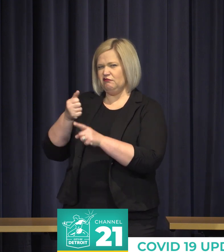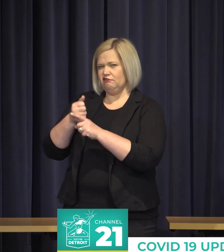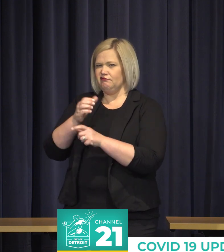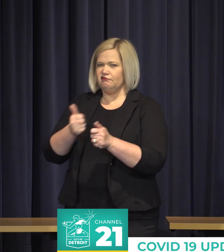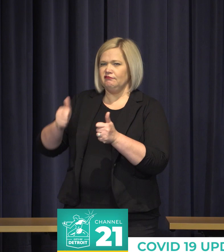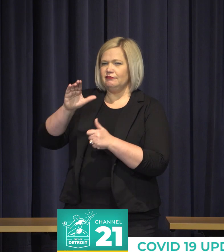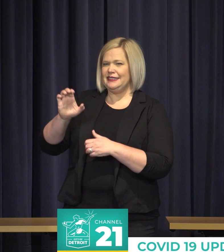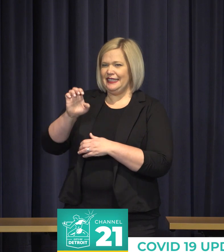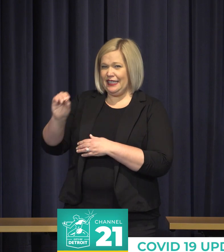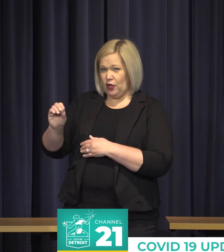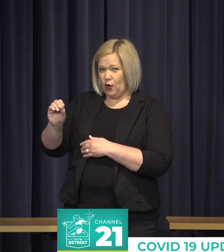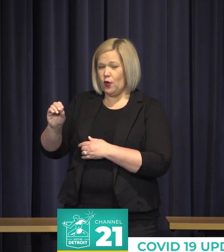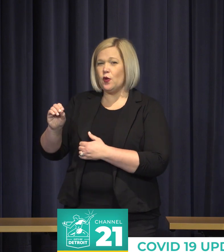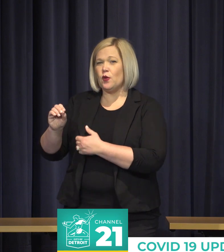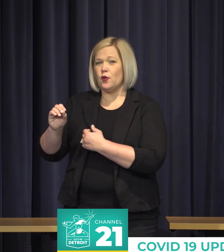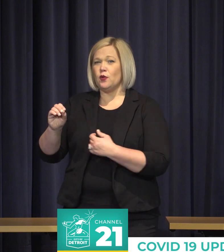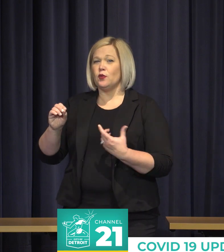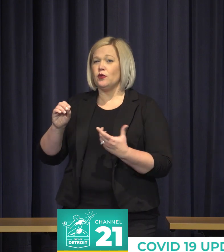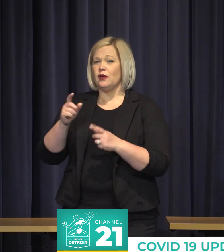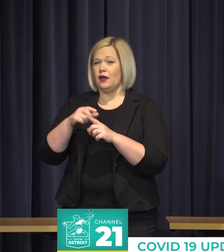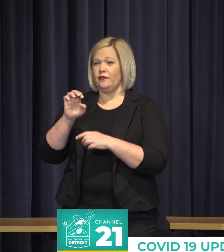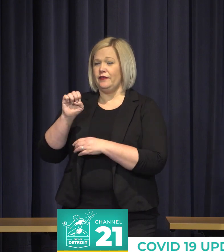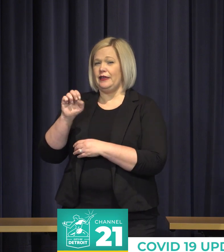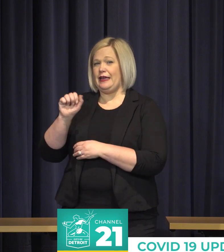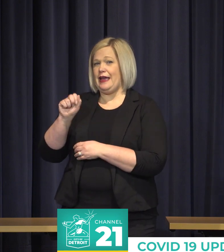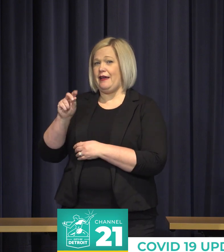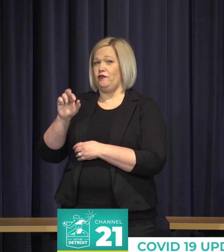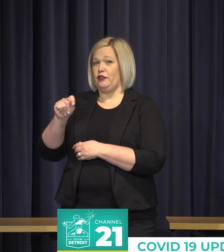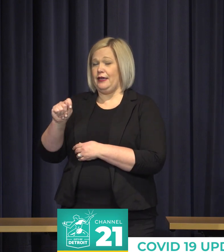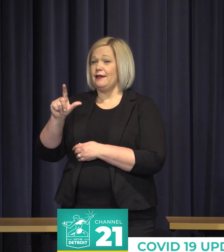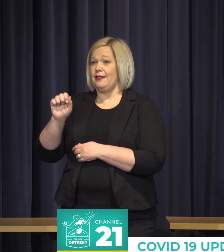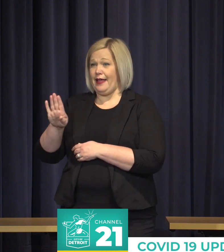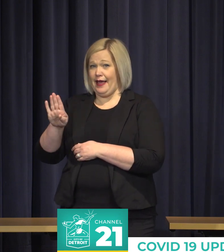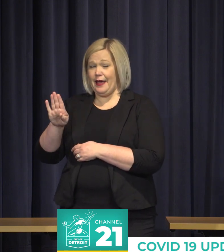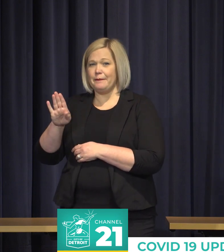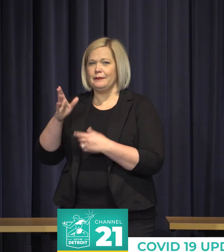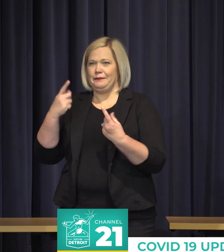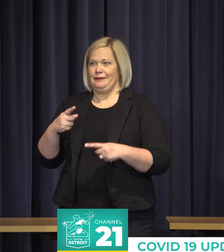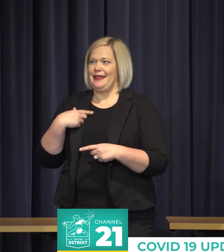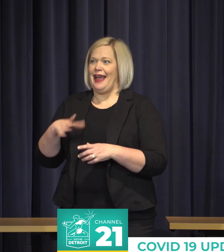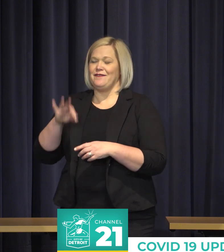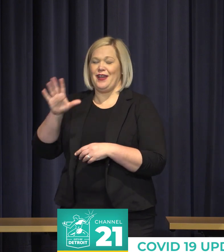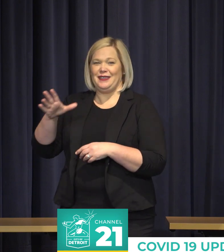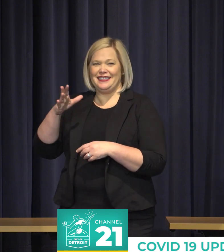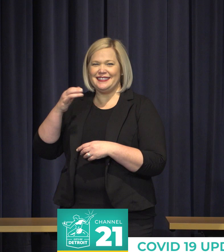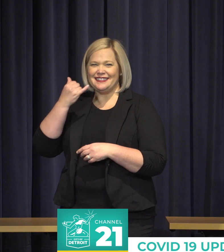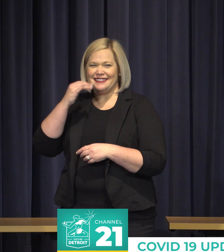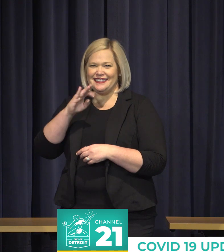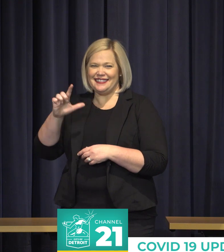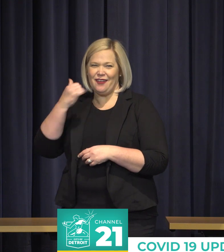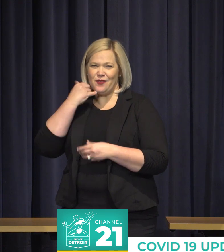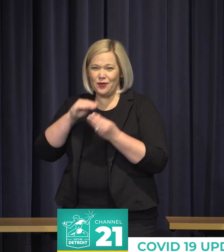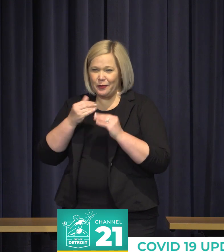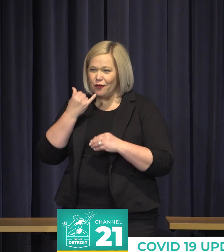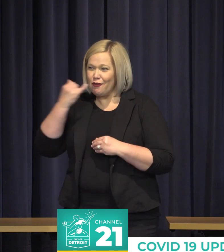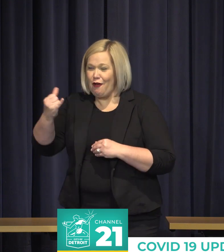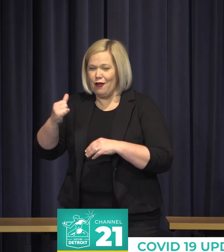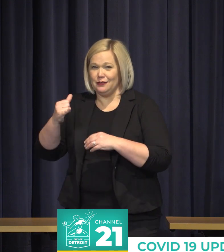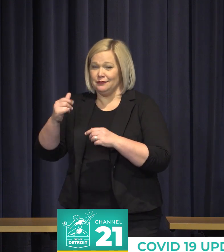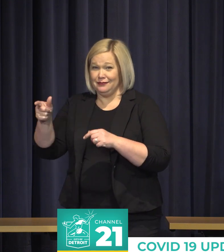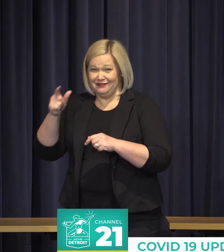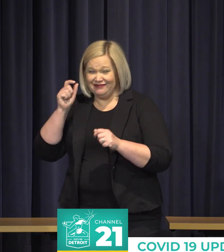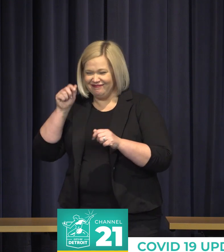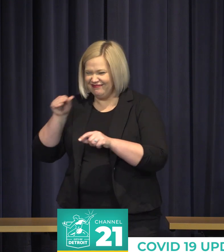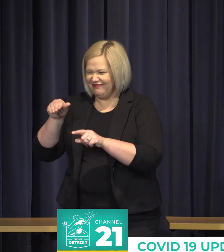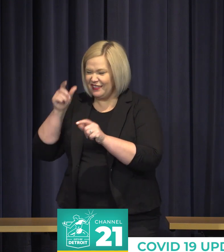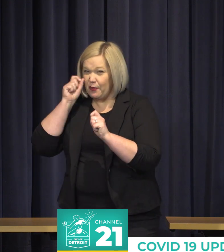who is retiring tomorrow after 21 years, I managed to get his cell phone number and woke him up on Sunday. And he